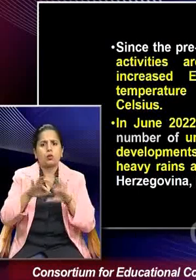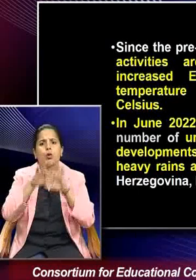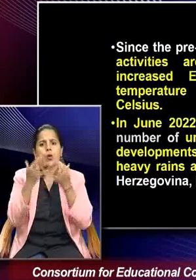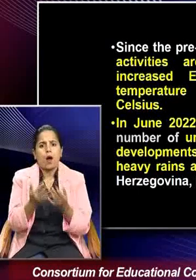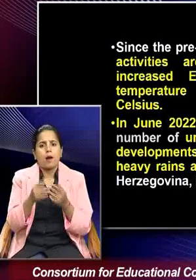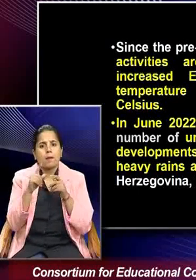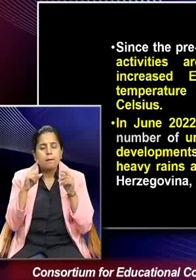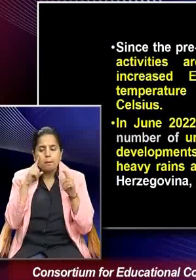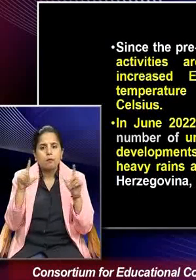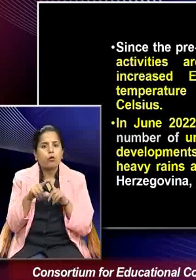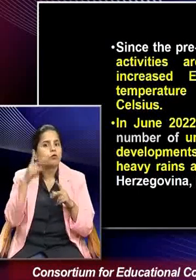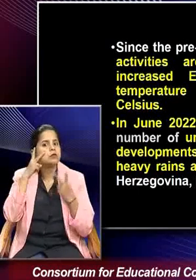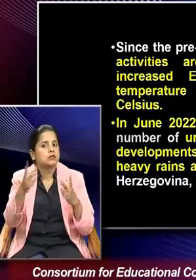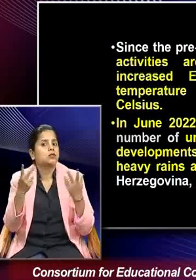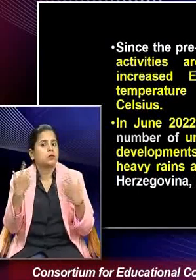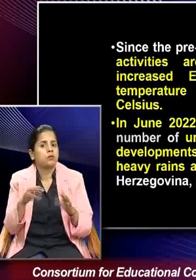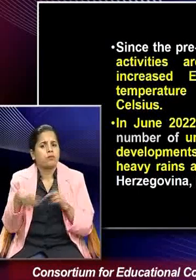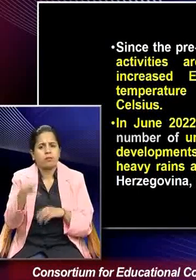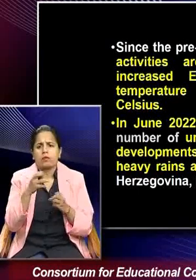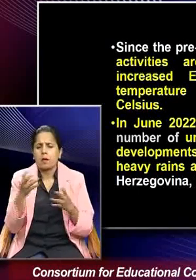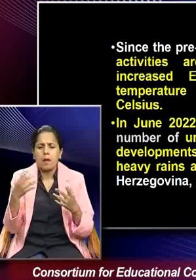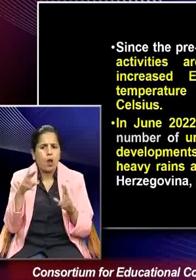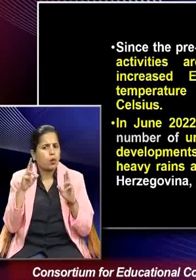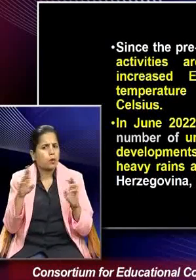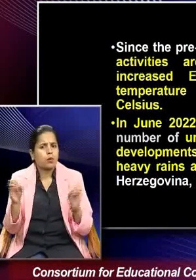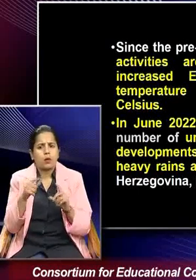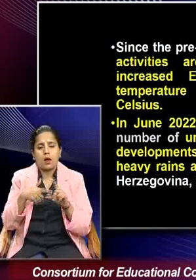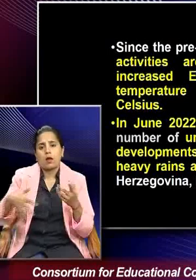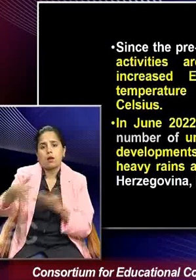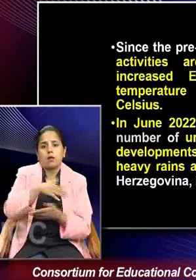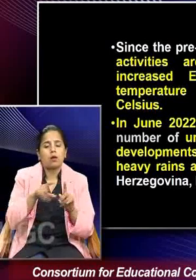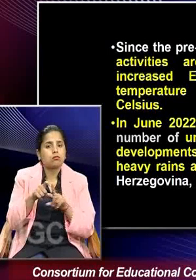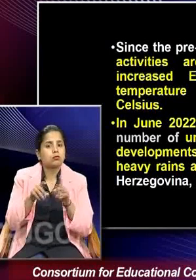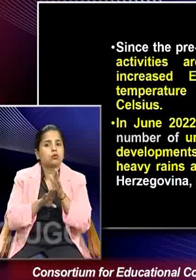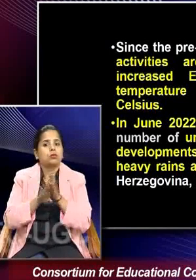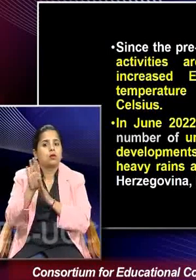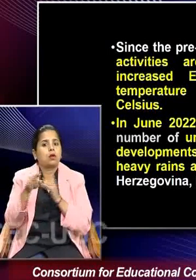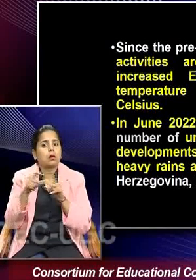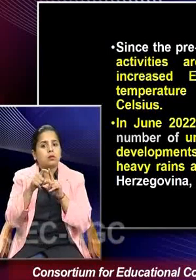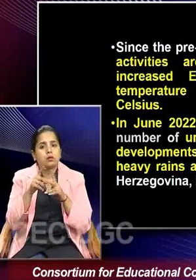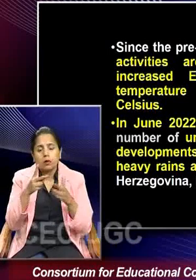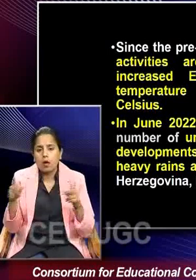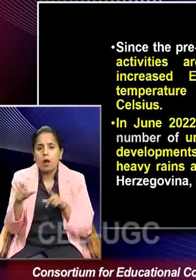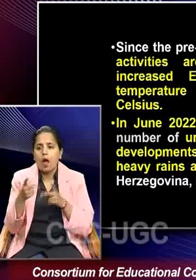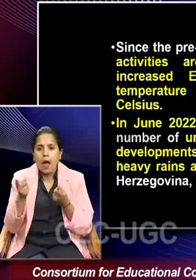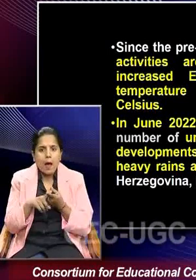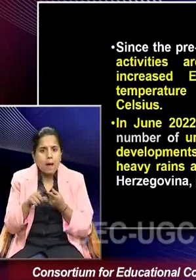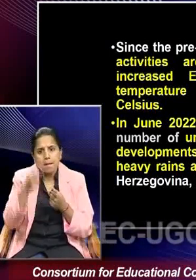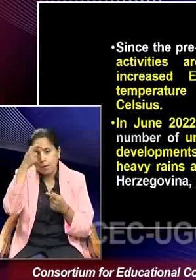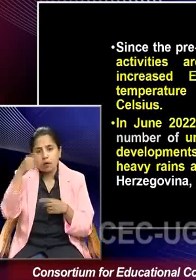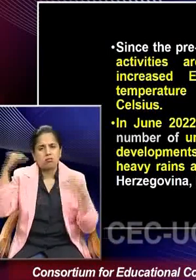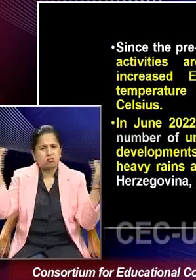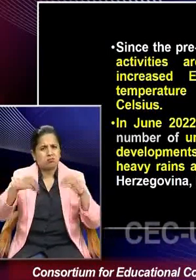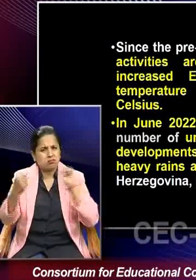witnessed number of unexpected environmental development disasters, including heavy